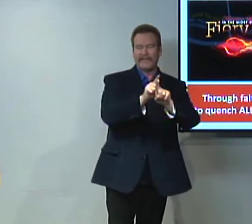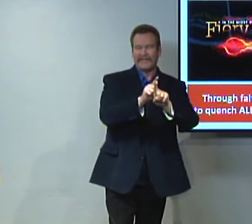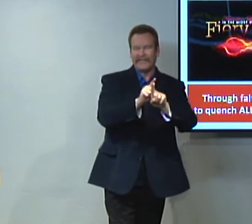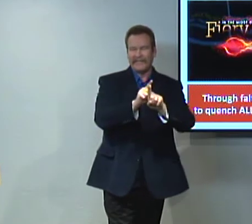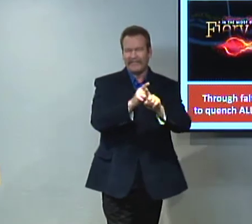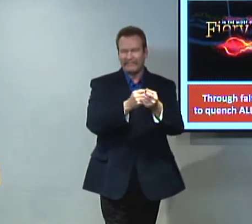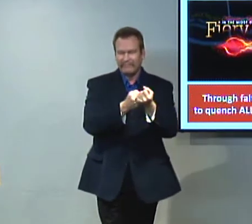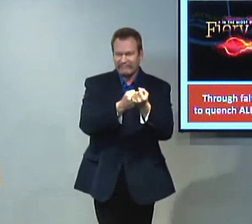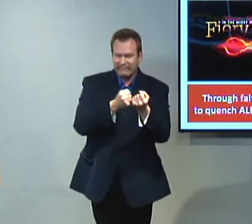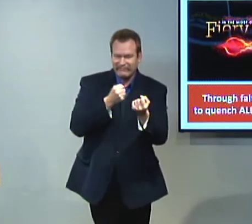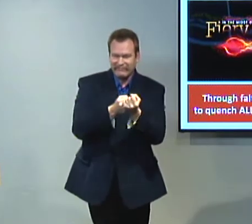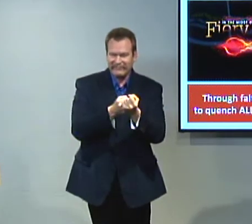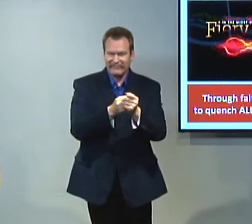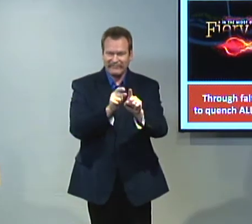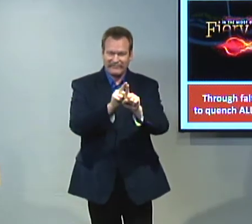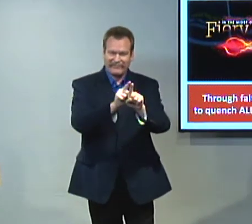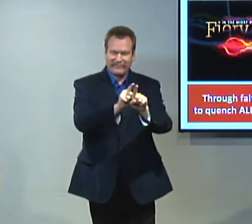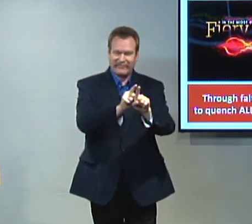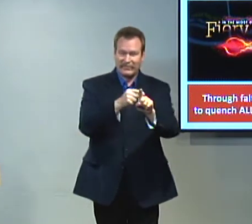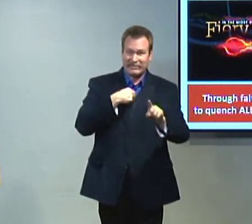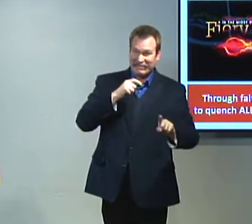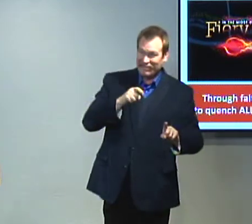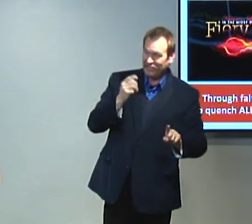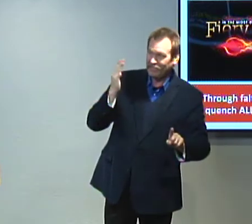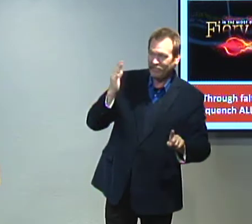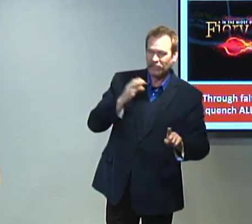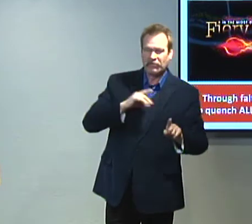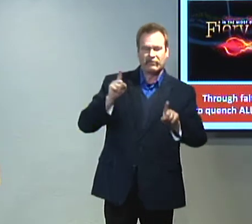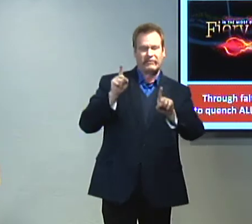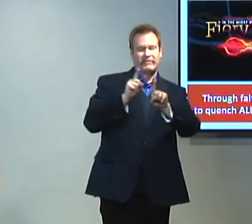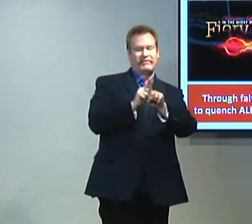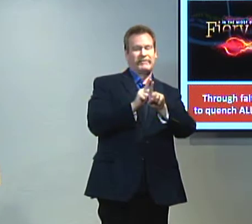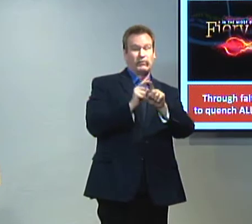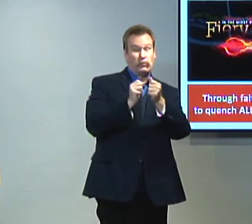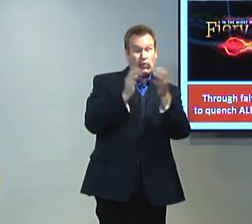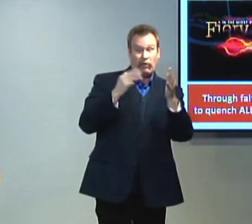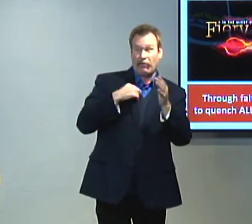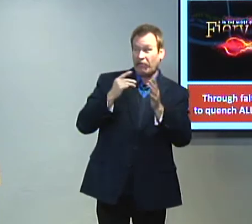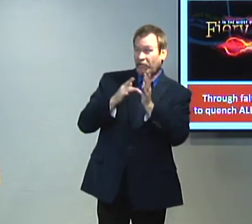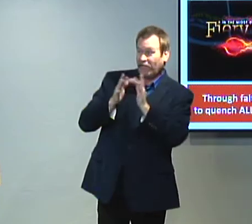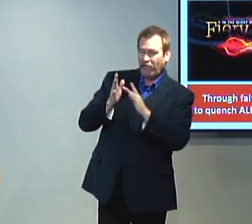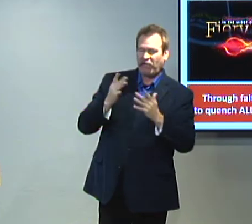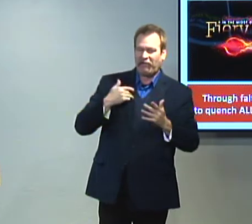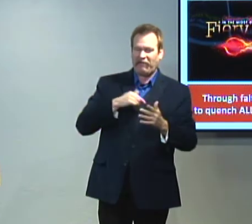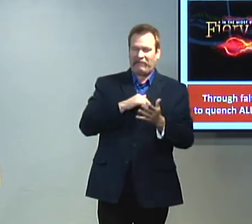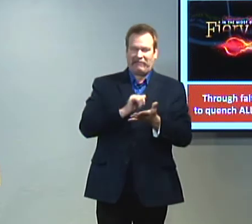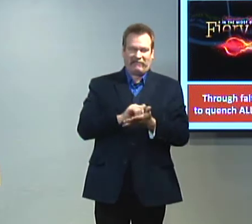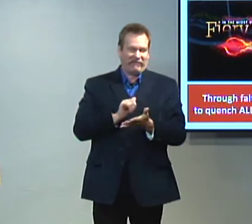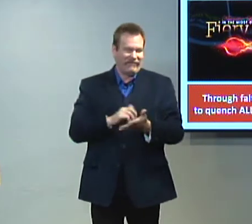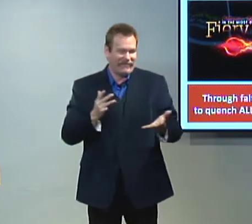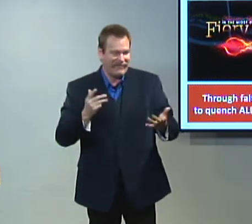Because God is always behind us, just like the song said. He's always near us. And without